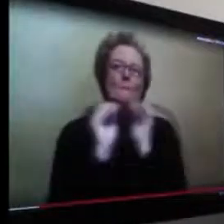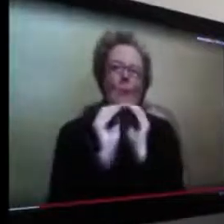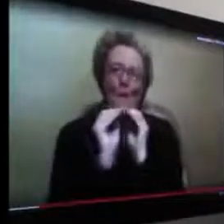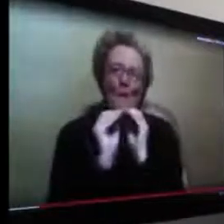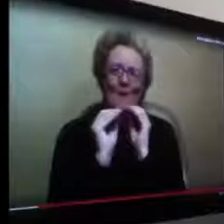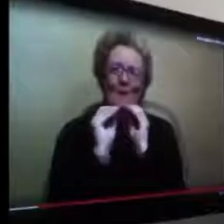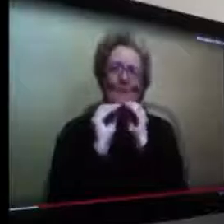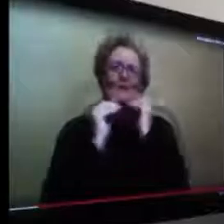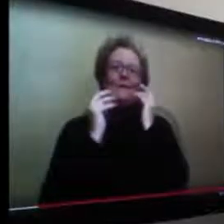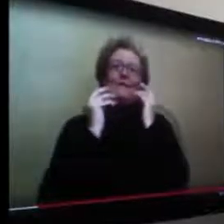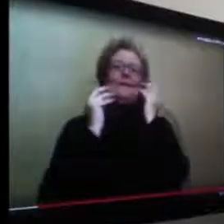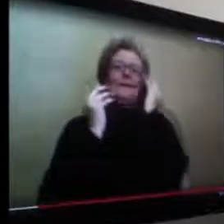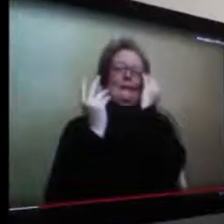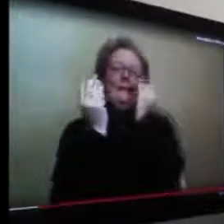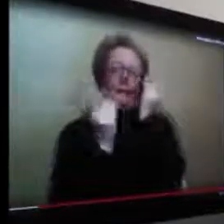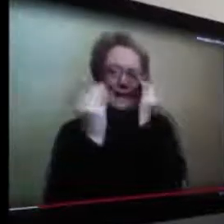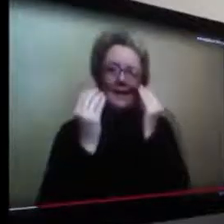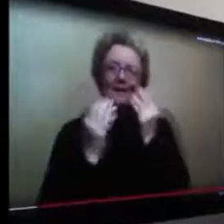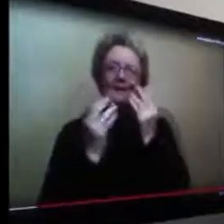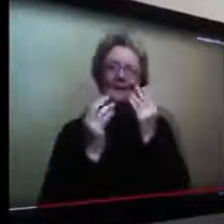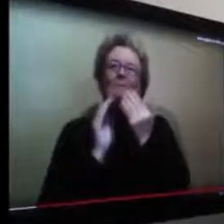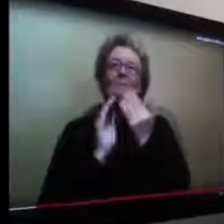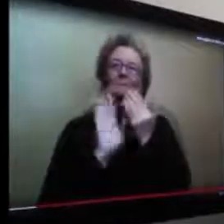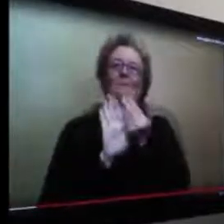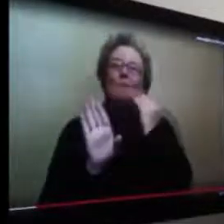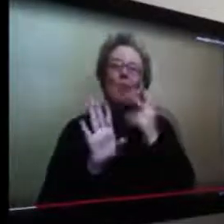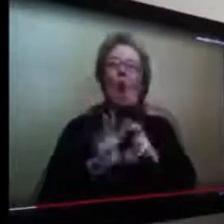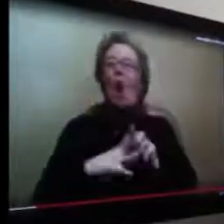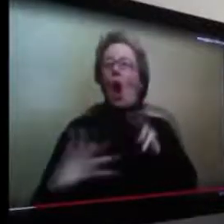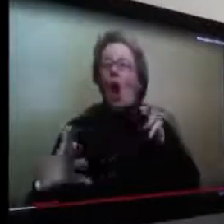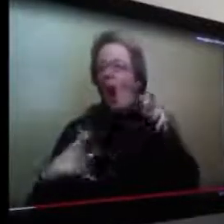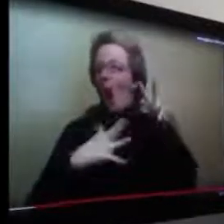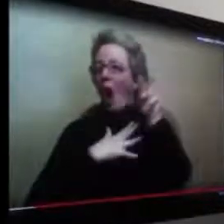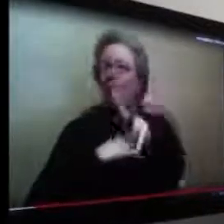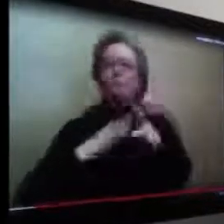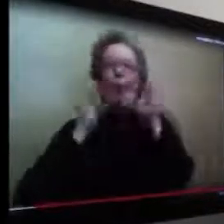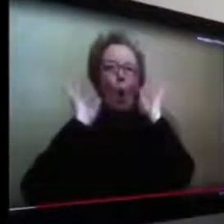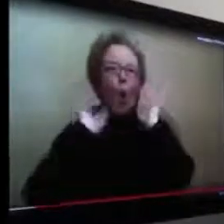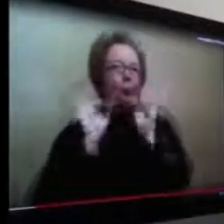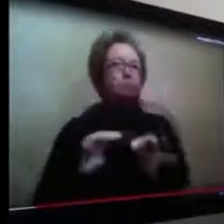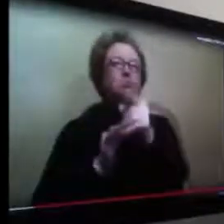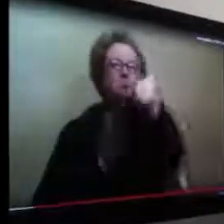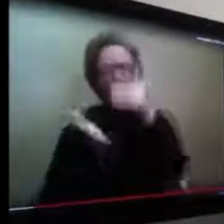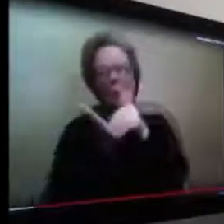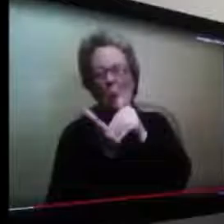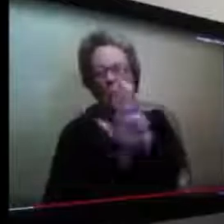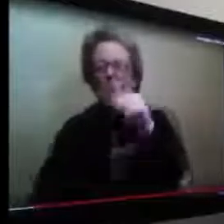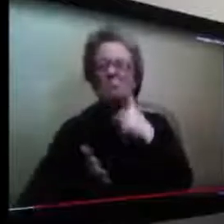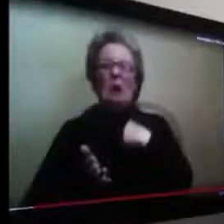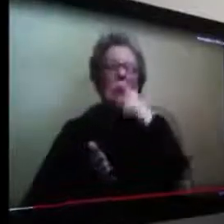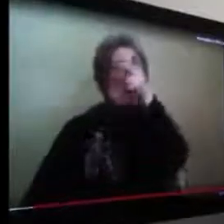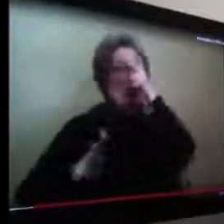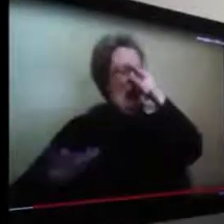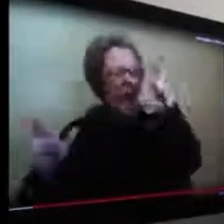And also, going through the steps would force people to go on a deeper level of thinking before jumping to conclusions